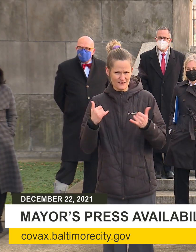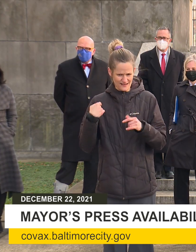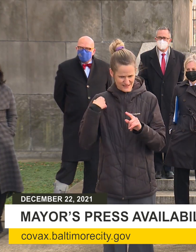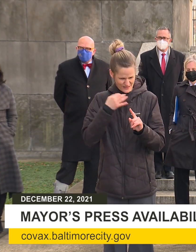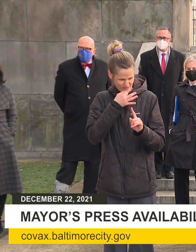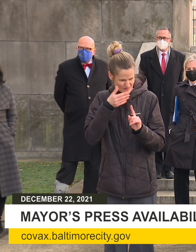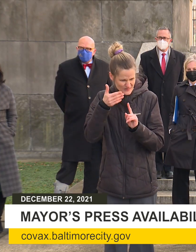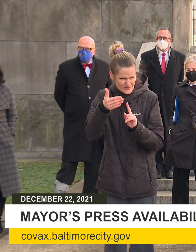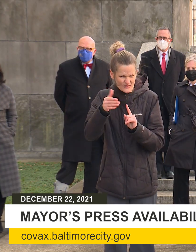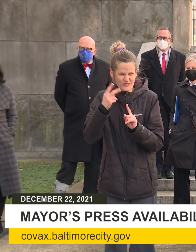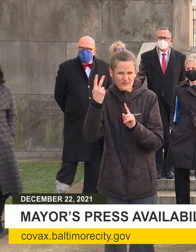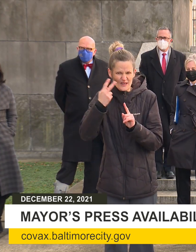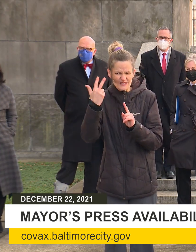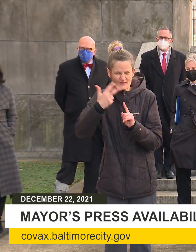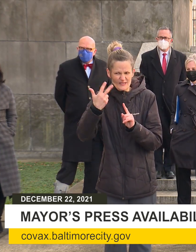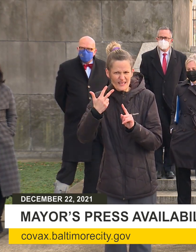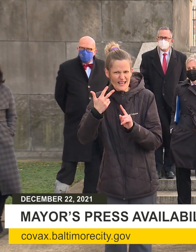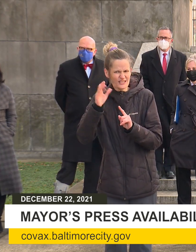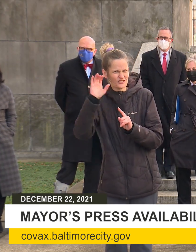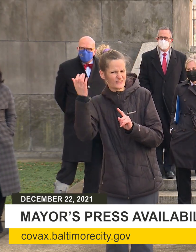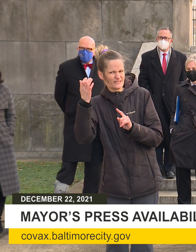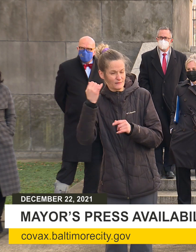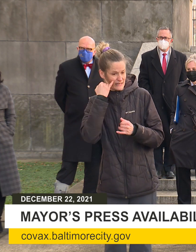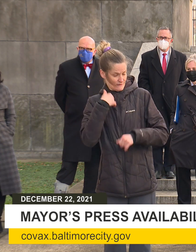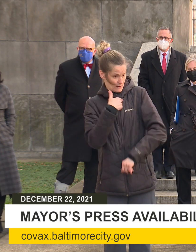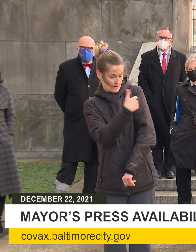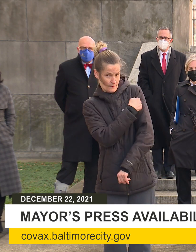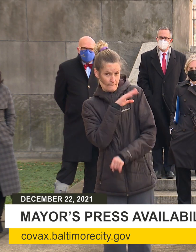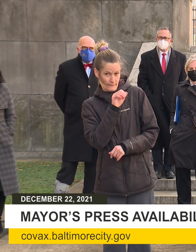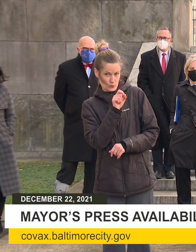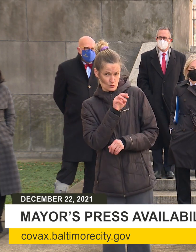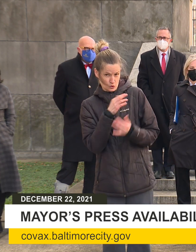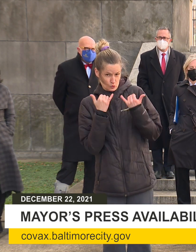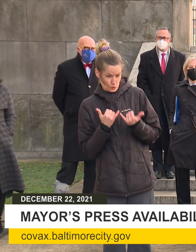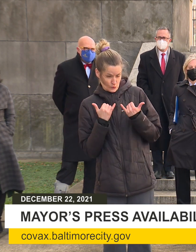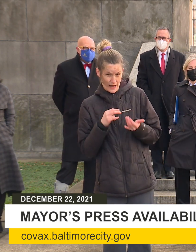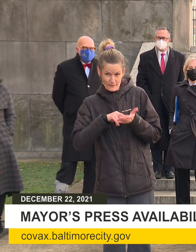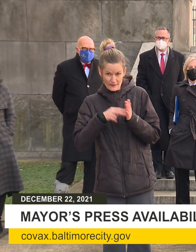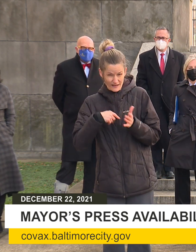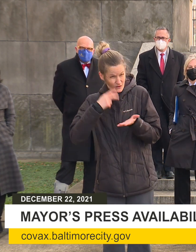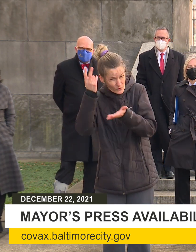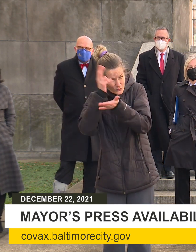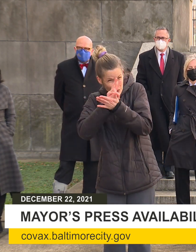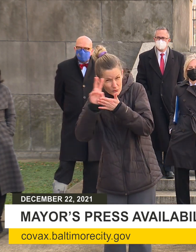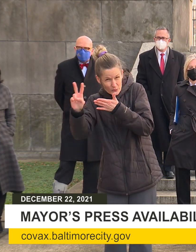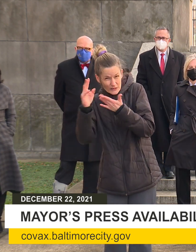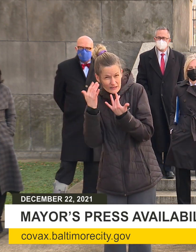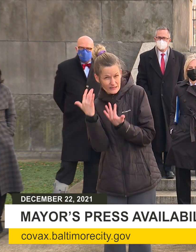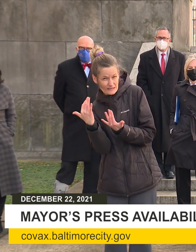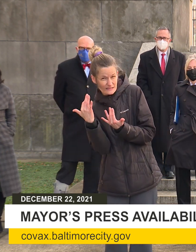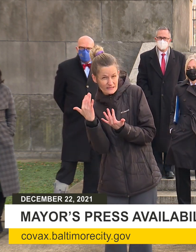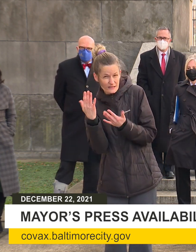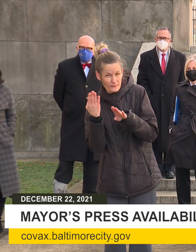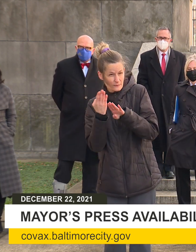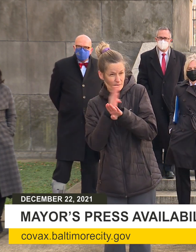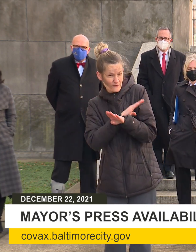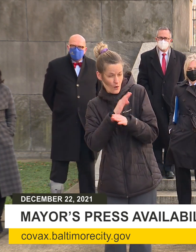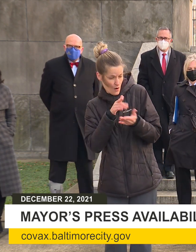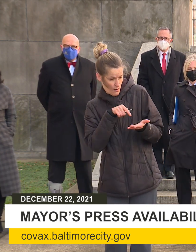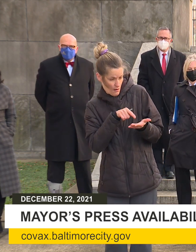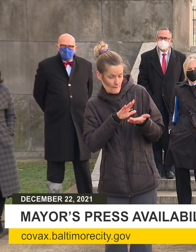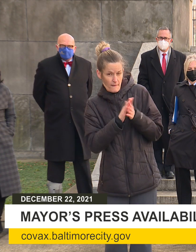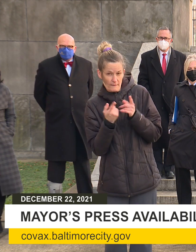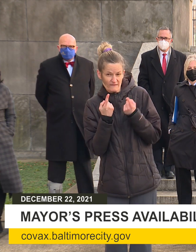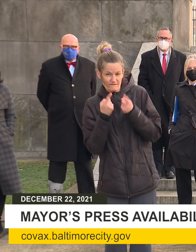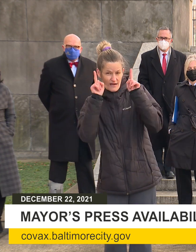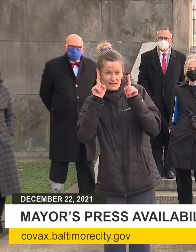someone were to get their booster today, is it still the full 2 weeks of the vaccine dose to be effective, or does it build on quicker because they have those